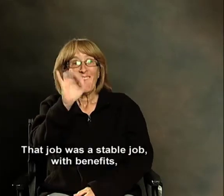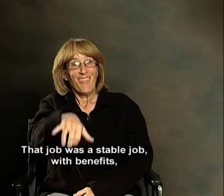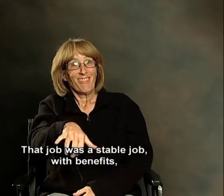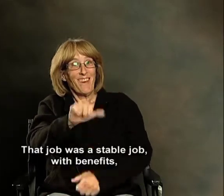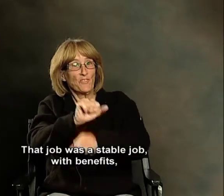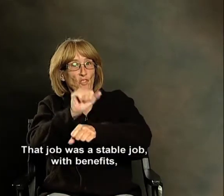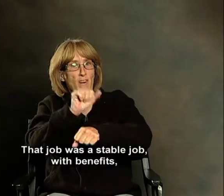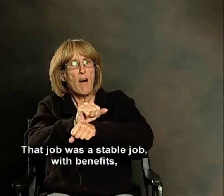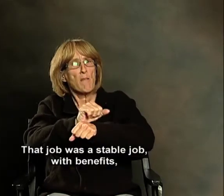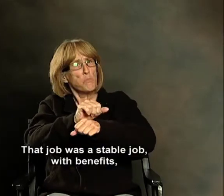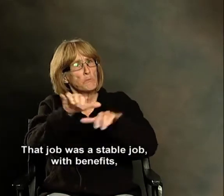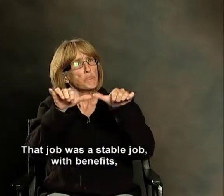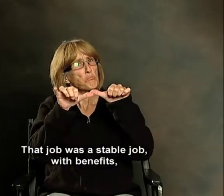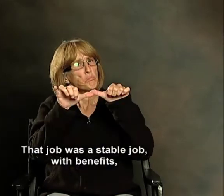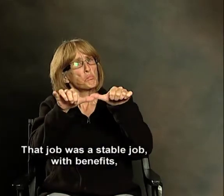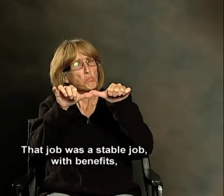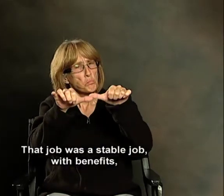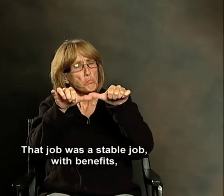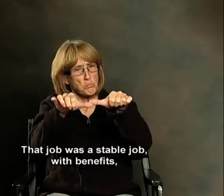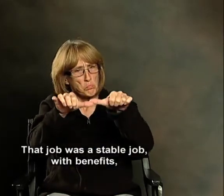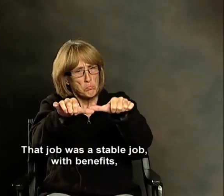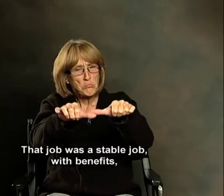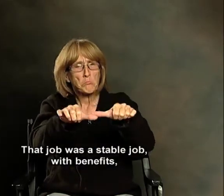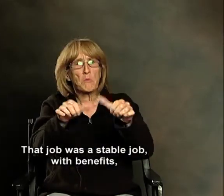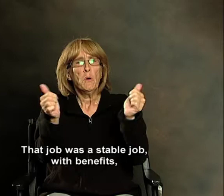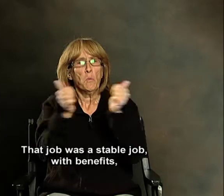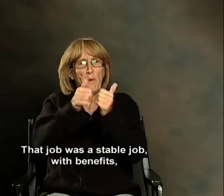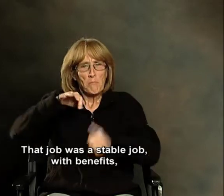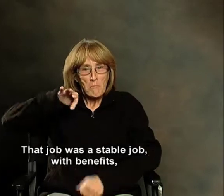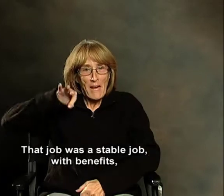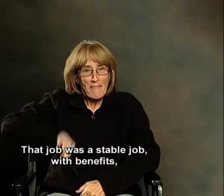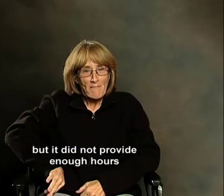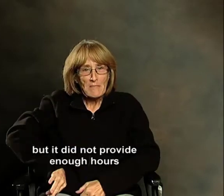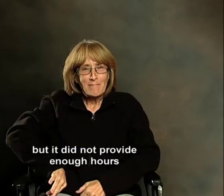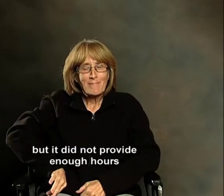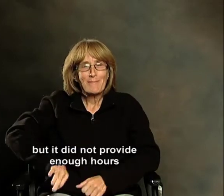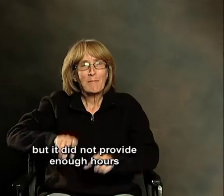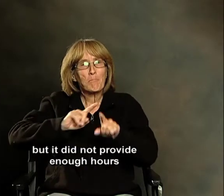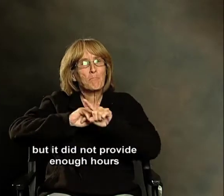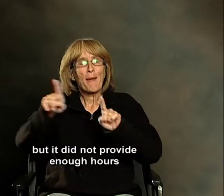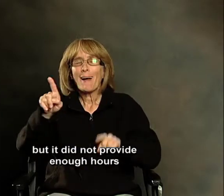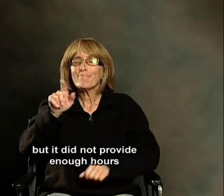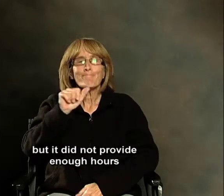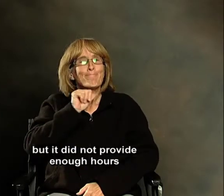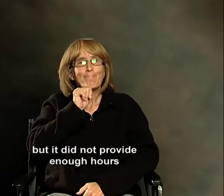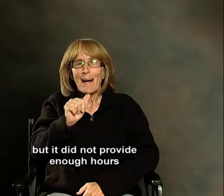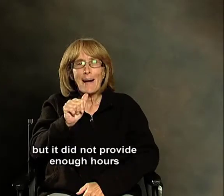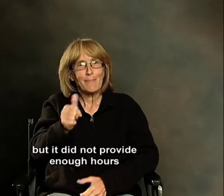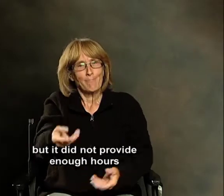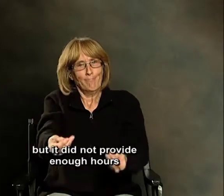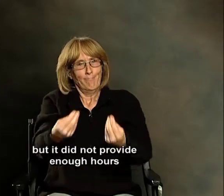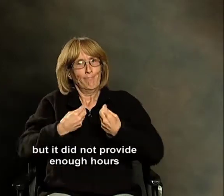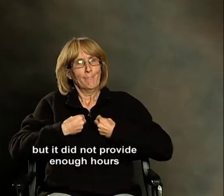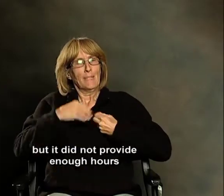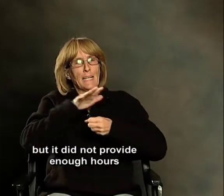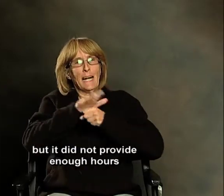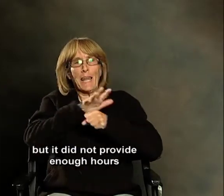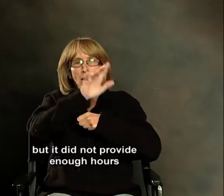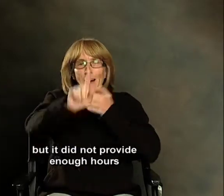That job was a stable job with benefits, but it did not provide enough hours